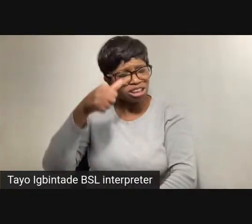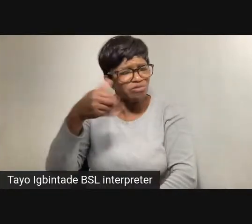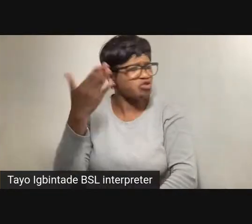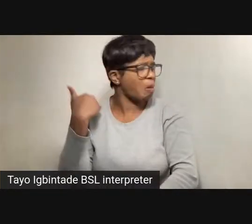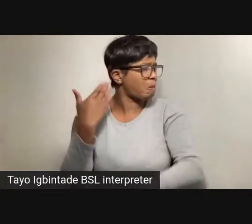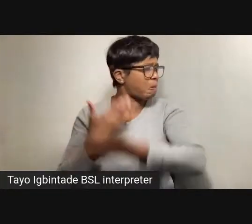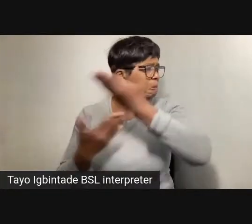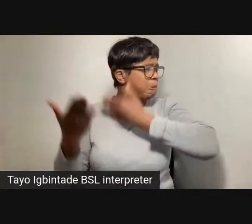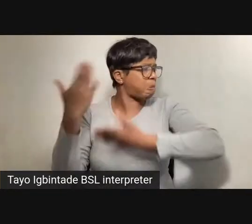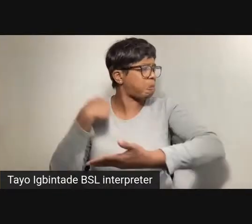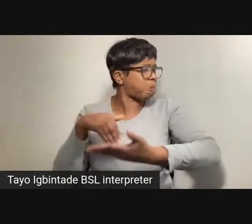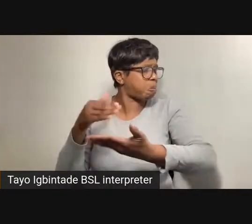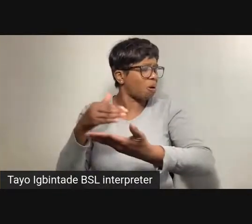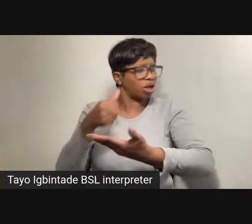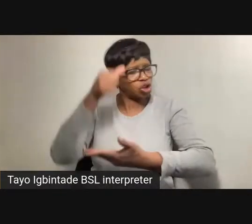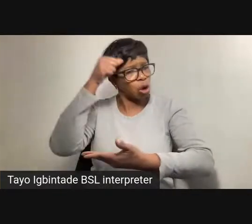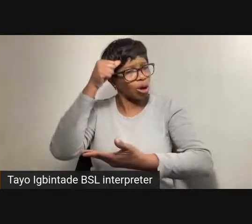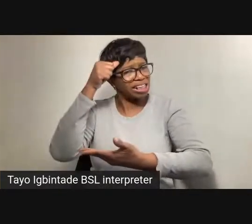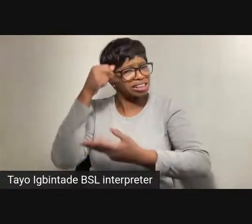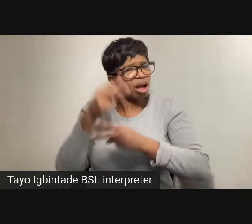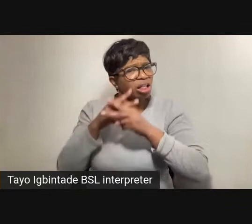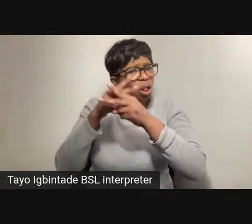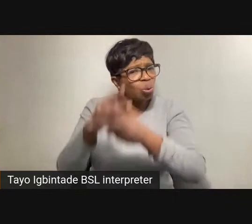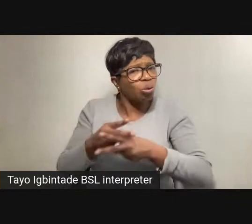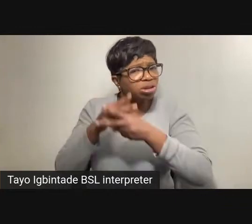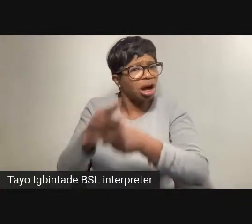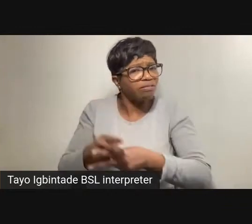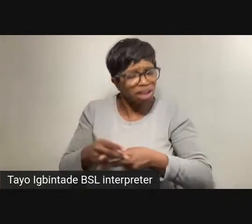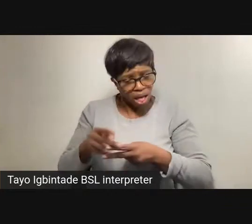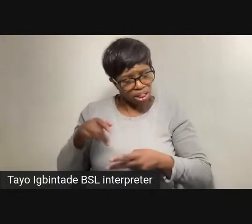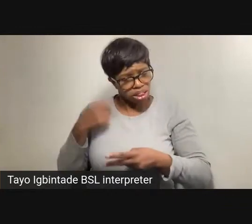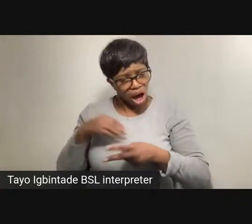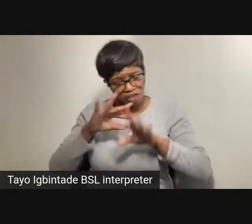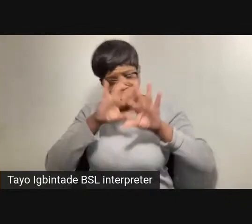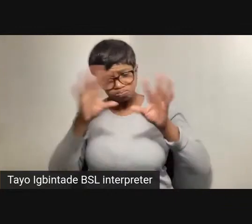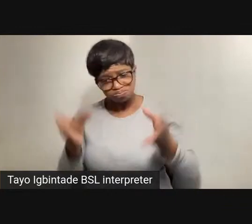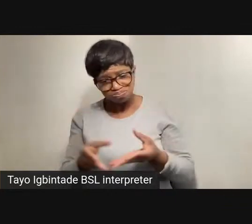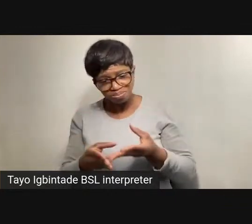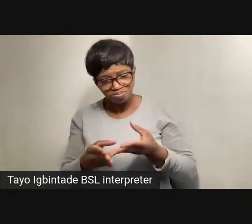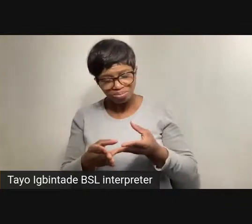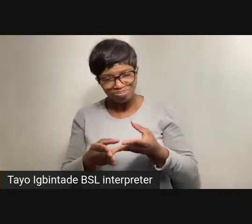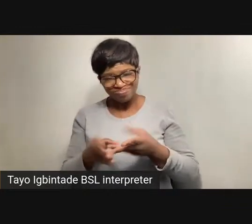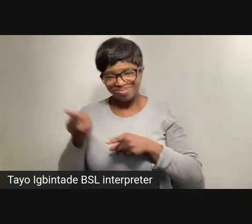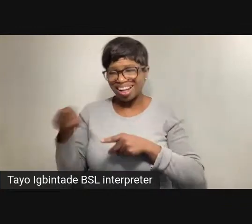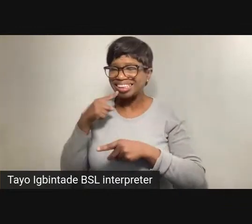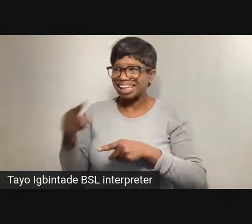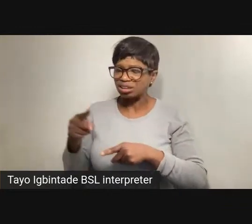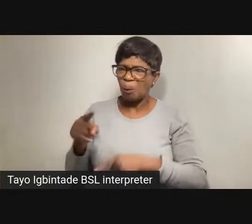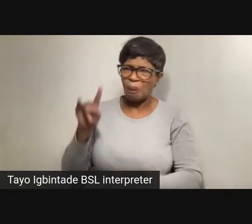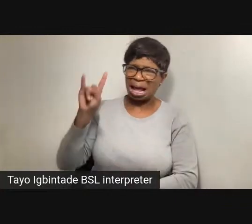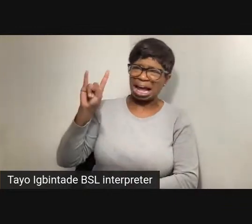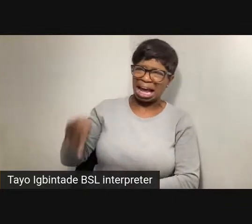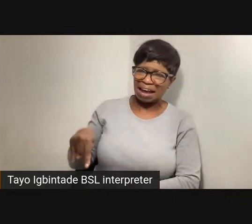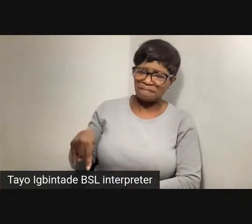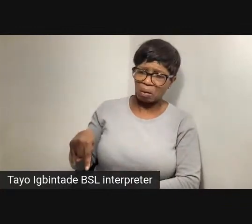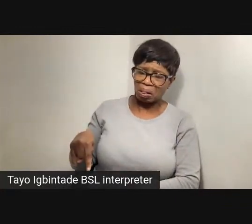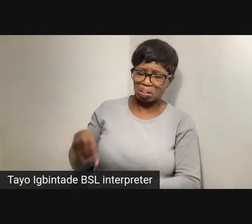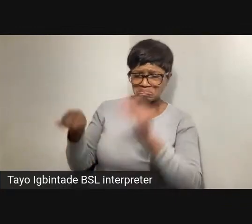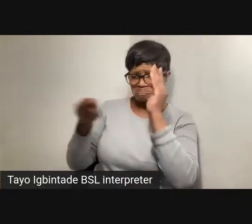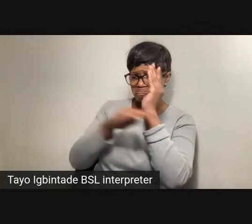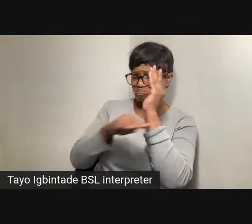that safeguarded planetary life and identity, were deemed as evil, pagan, and